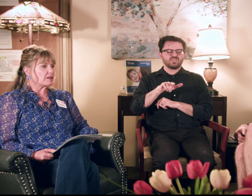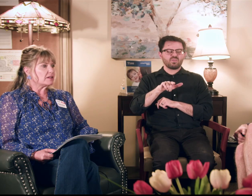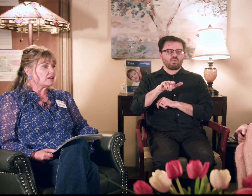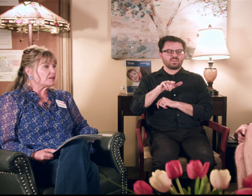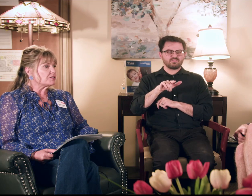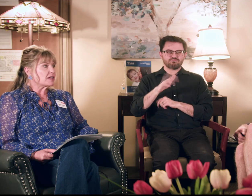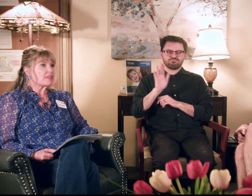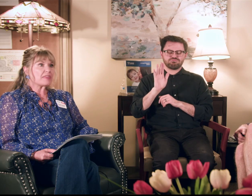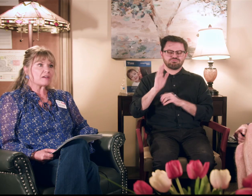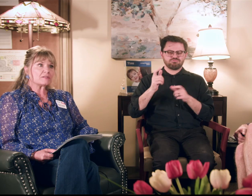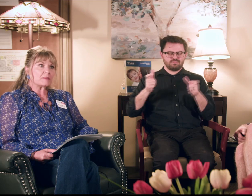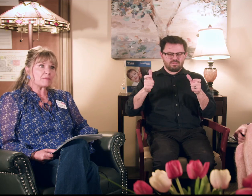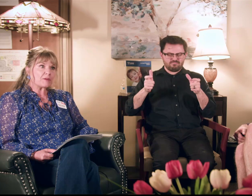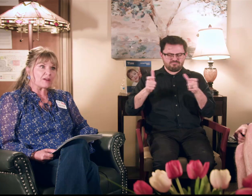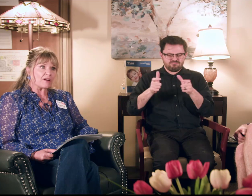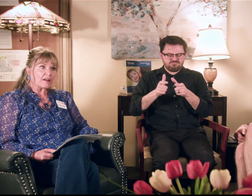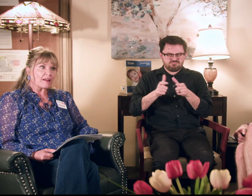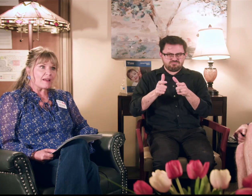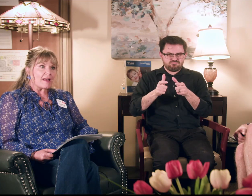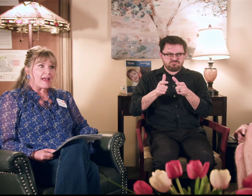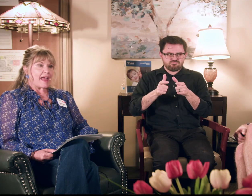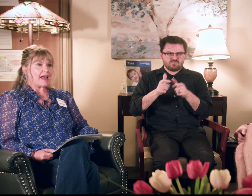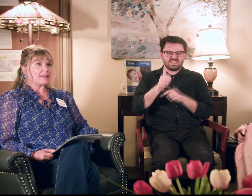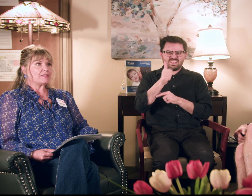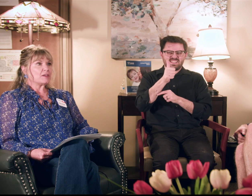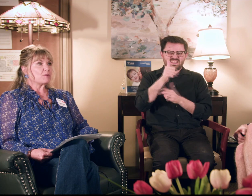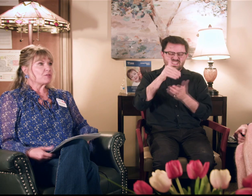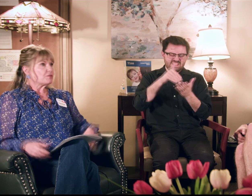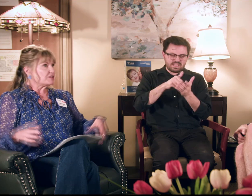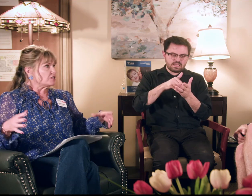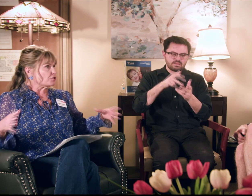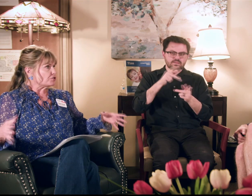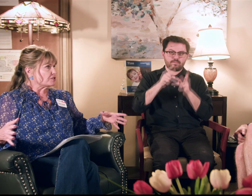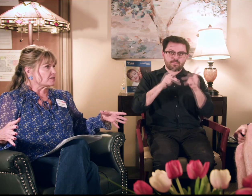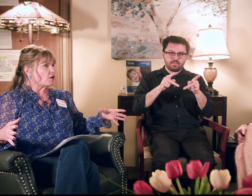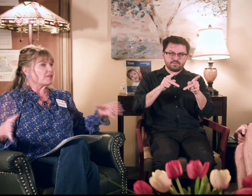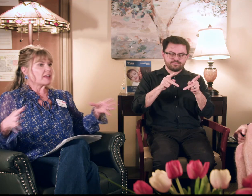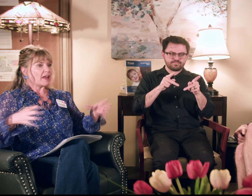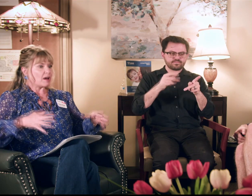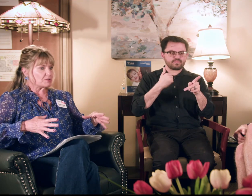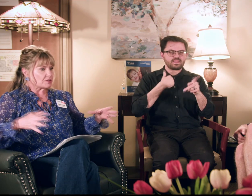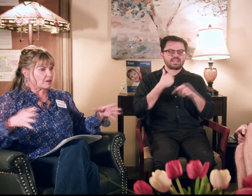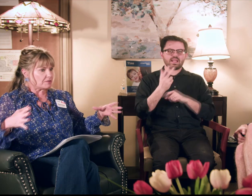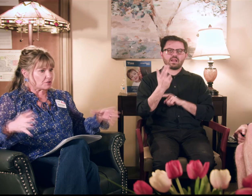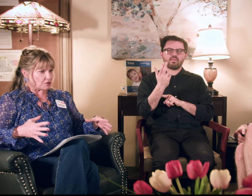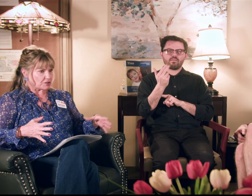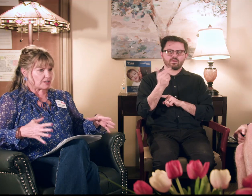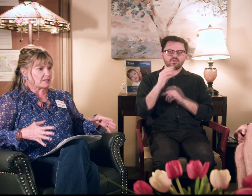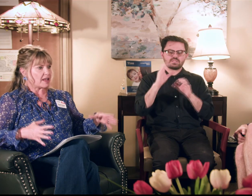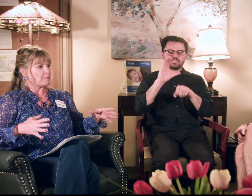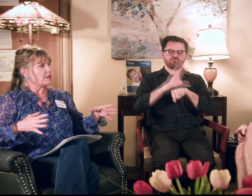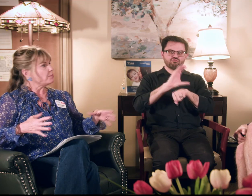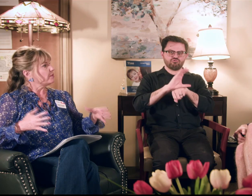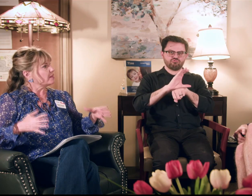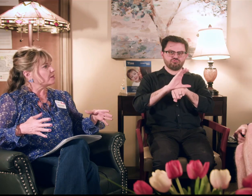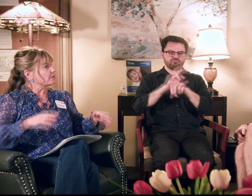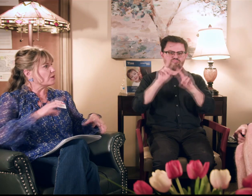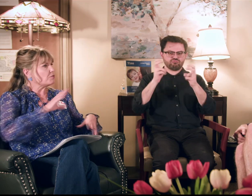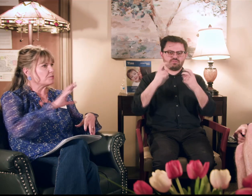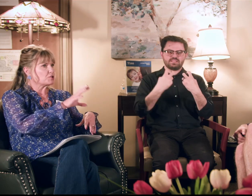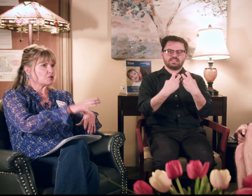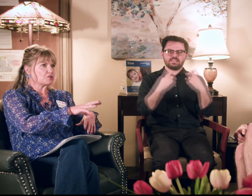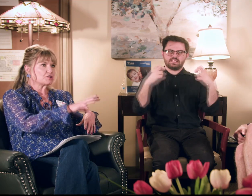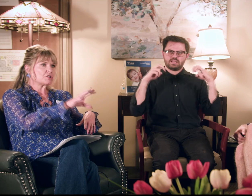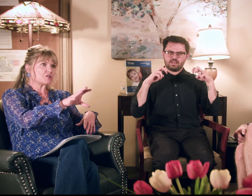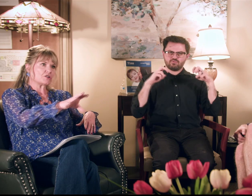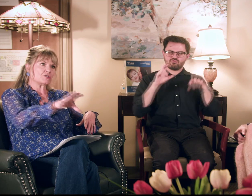size of a little under 10,000 people here. And there were 13 churches called the Council of Churches, and people in need